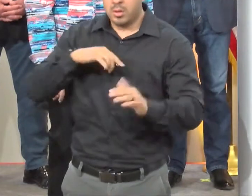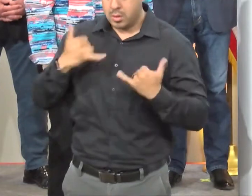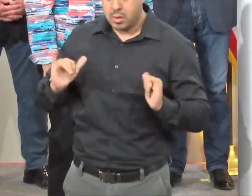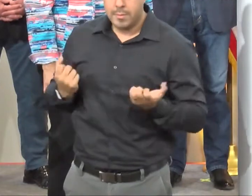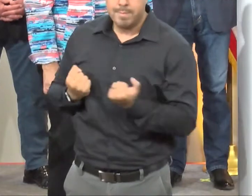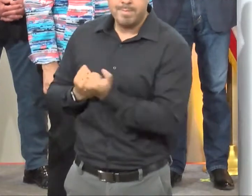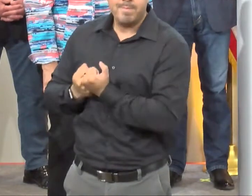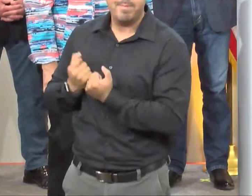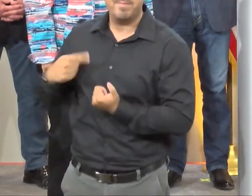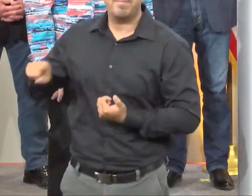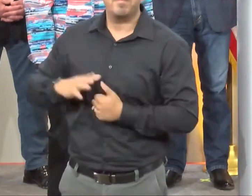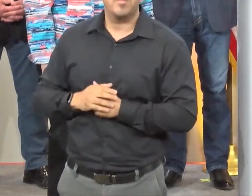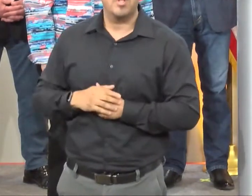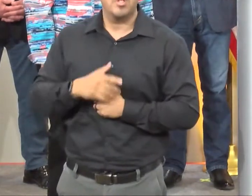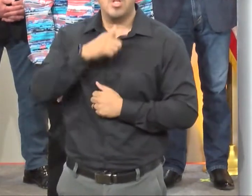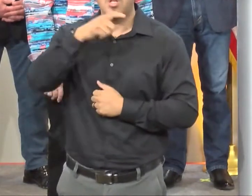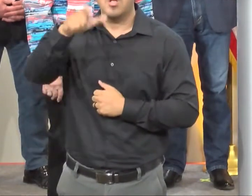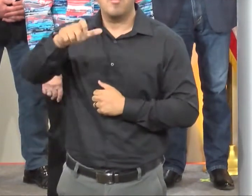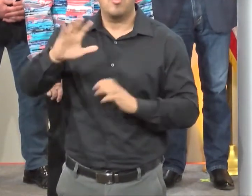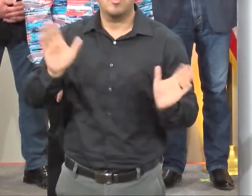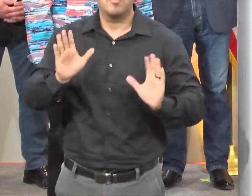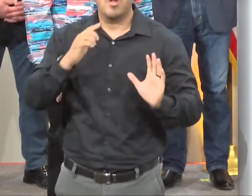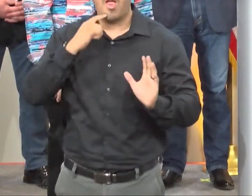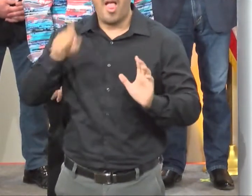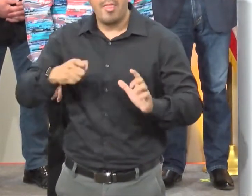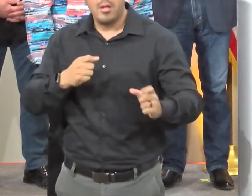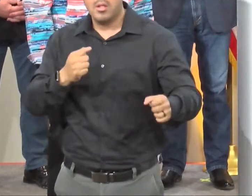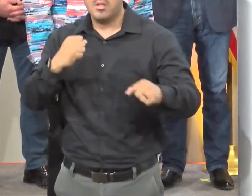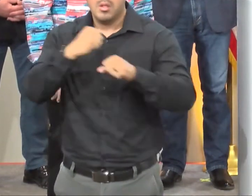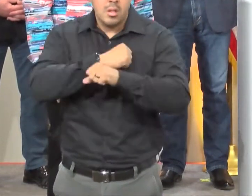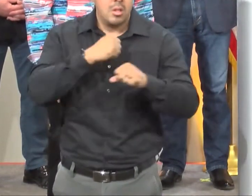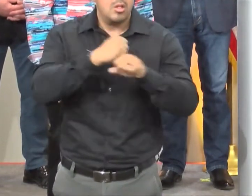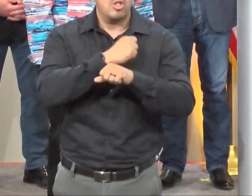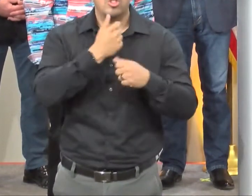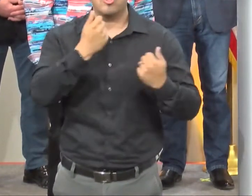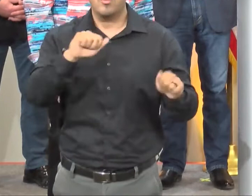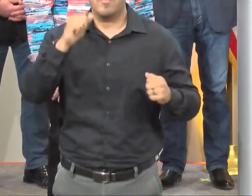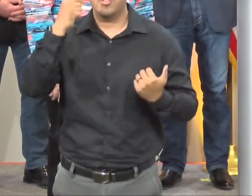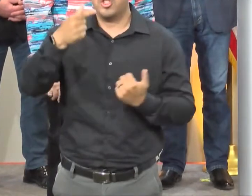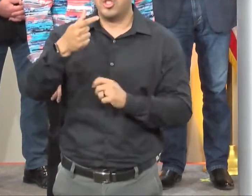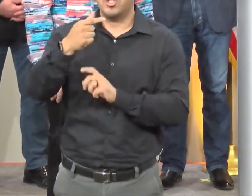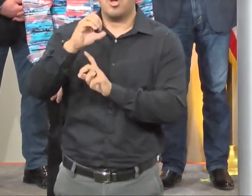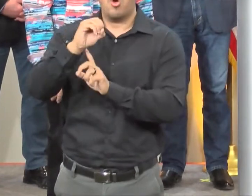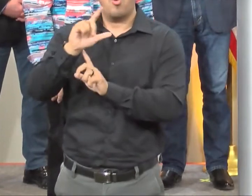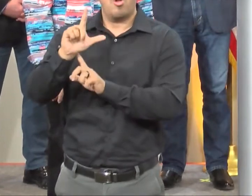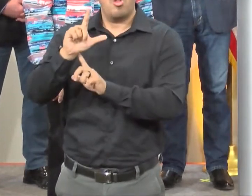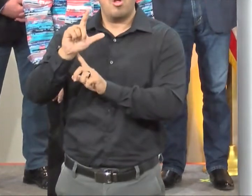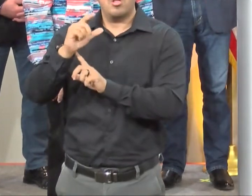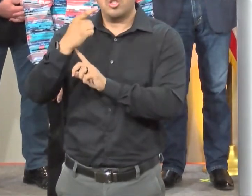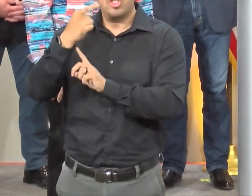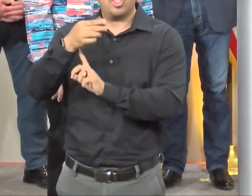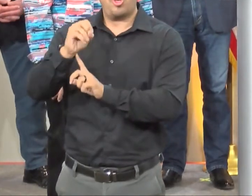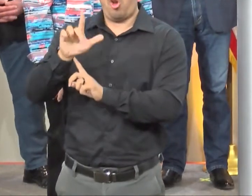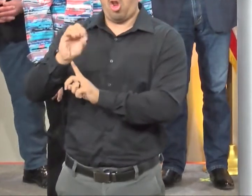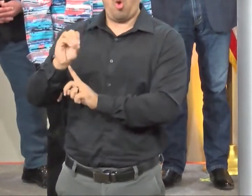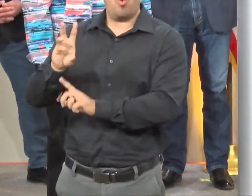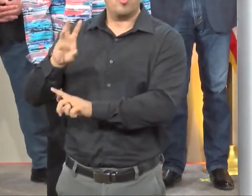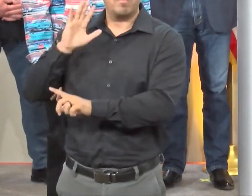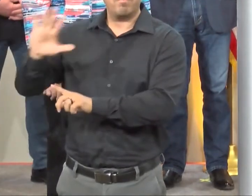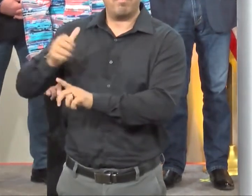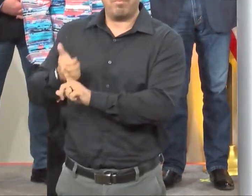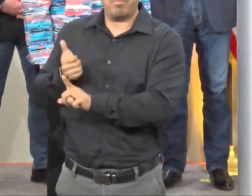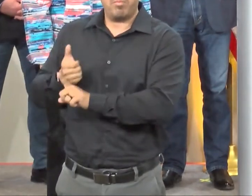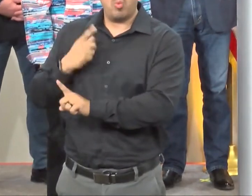her, and she should not have to battle or fight GLO alone. And when I talked to her on